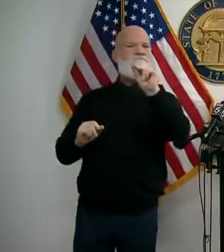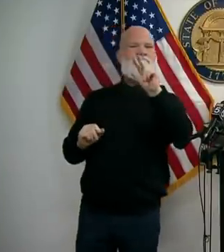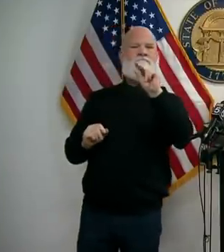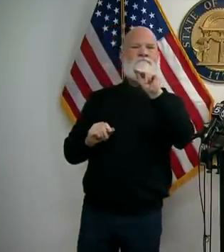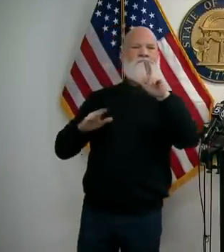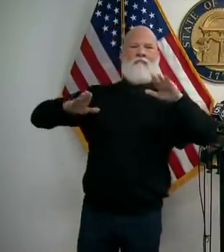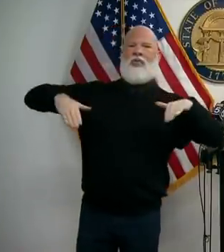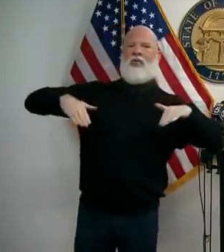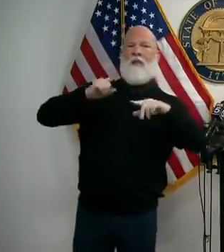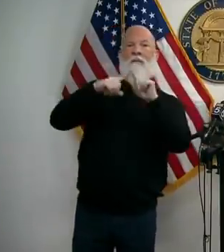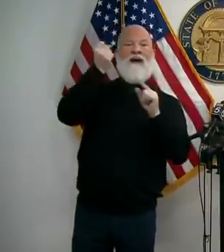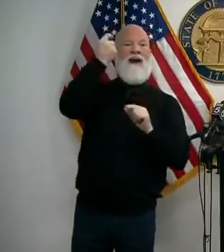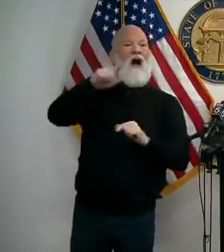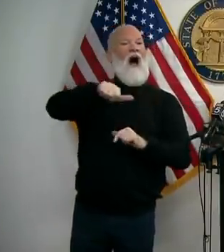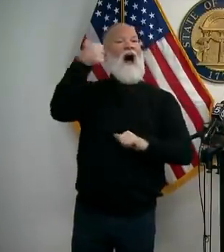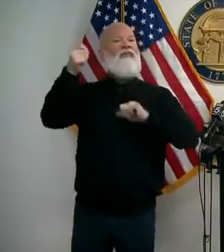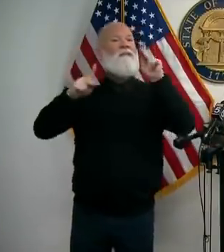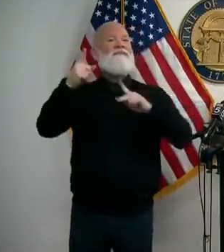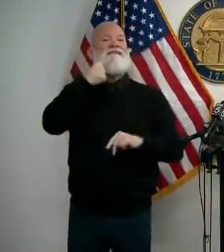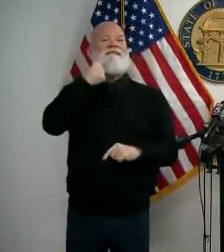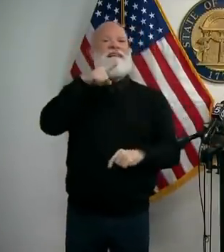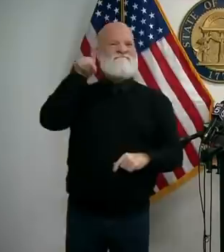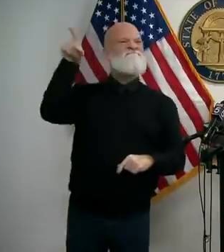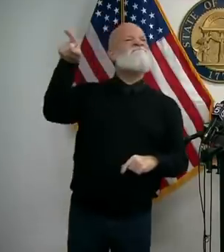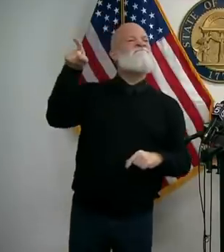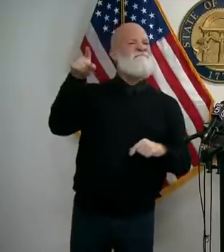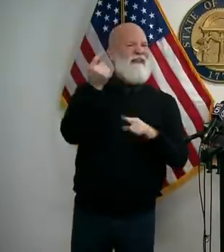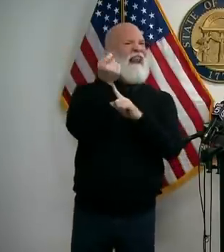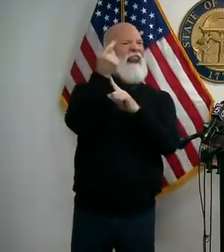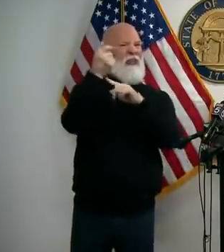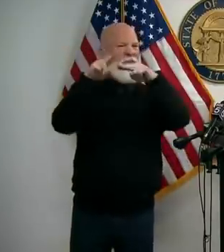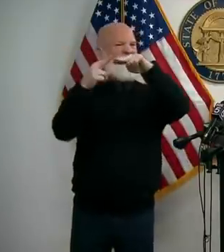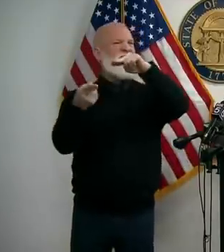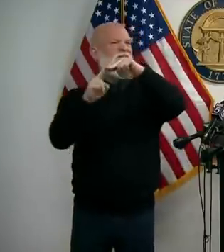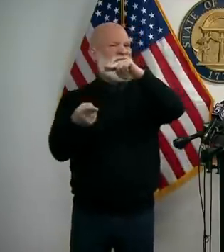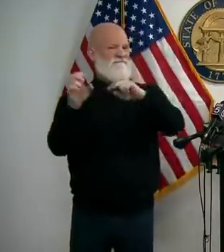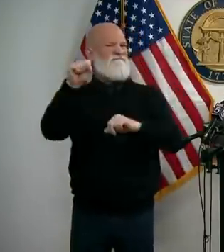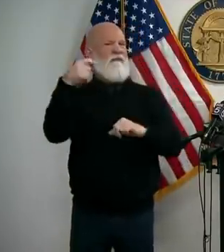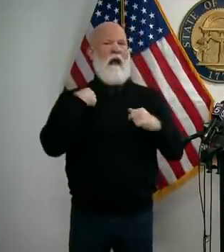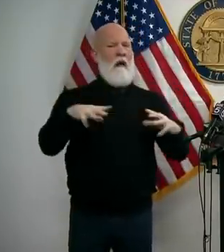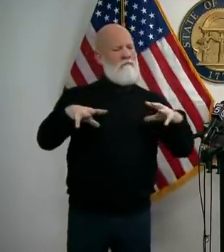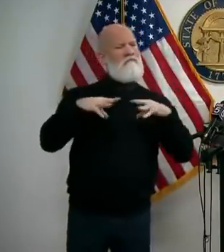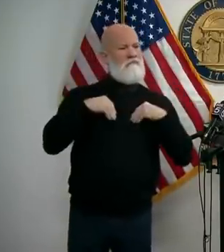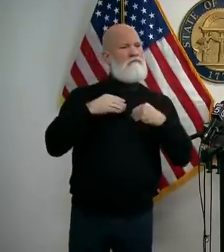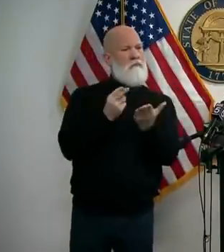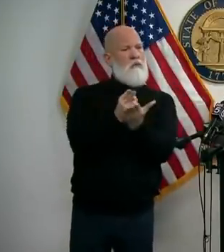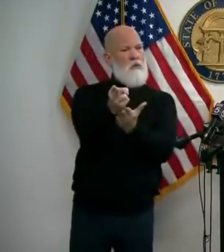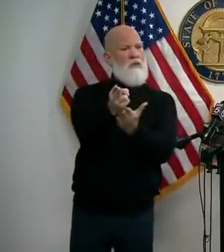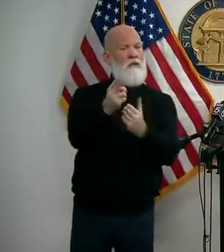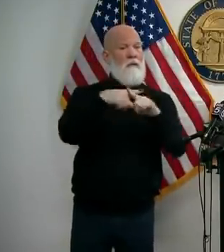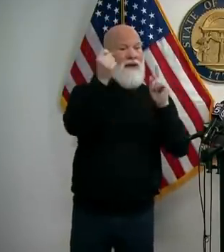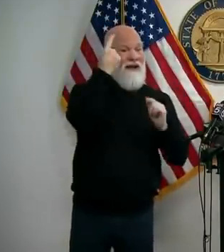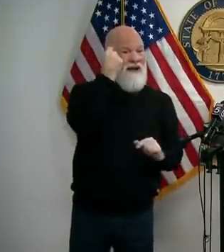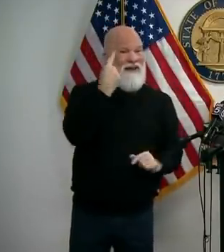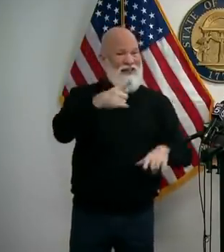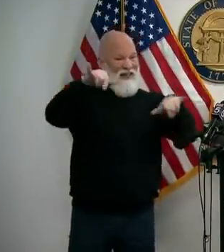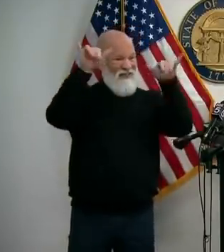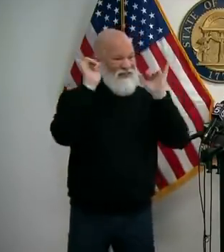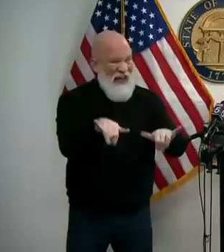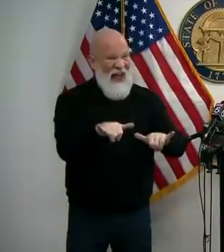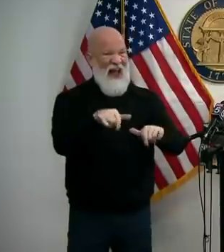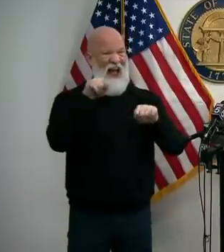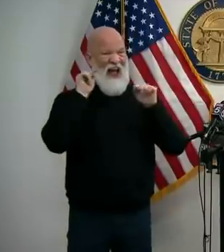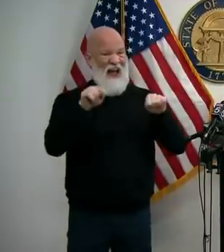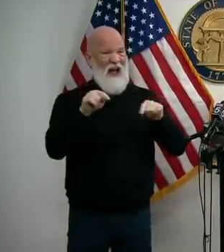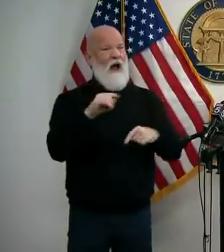trust have stated that, so I will accept that as likely true. And that is the area where we believe that, like Congresswoman